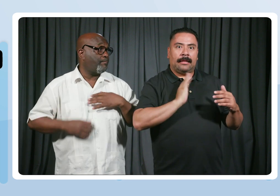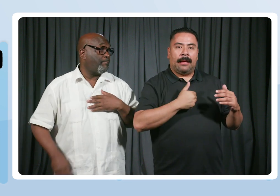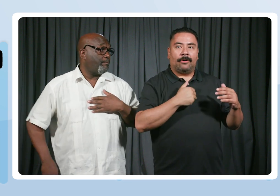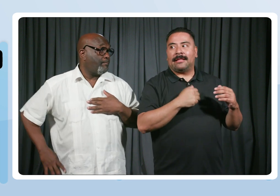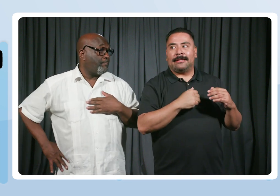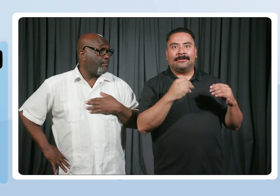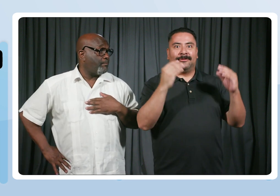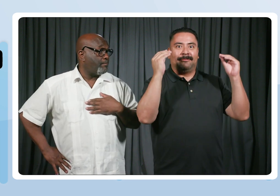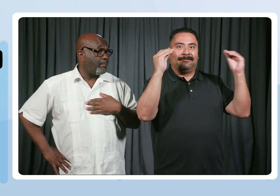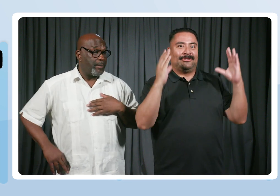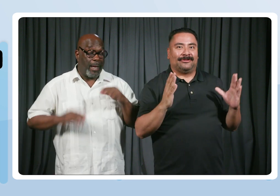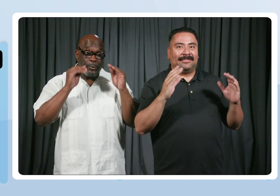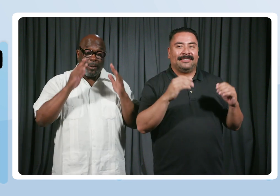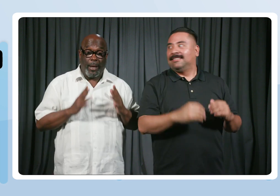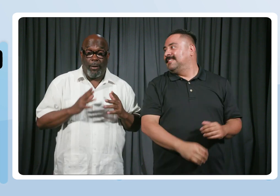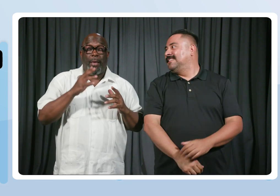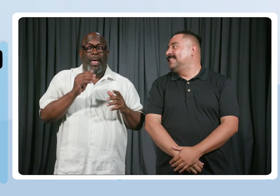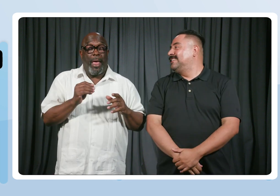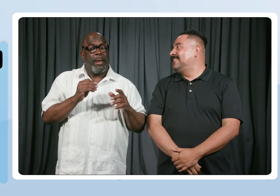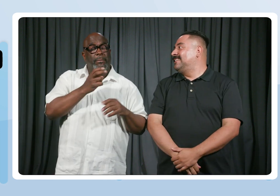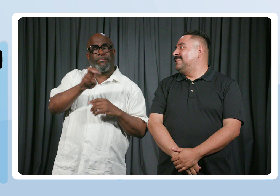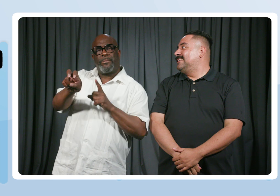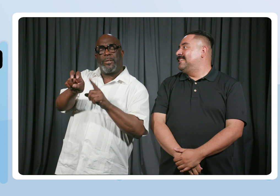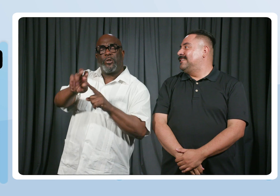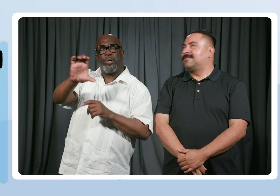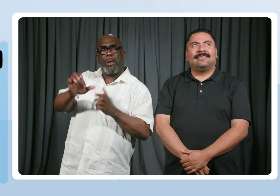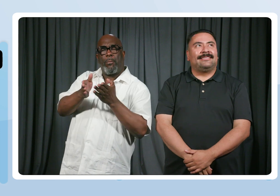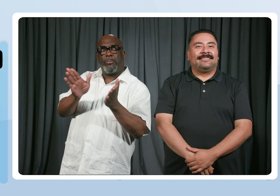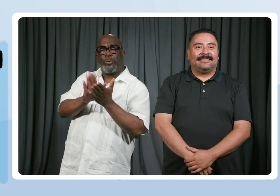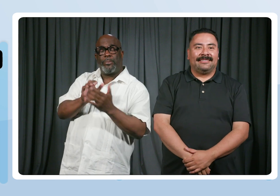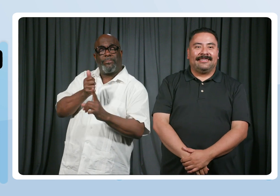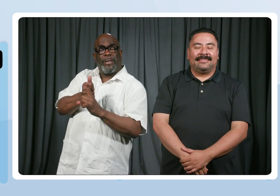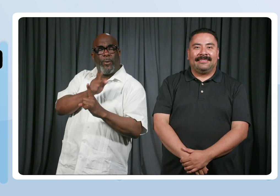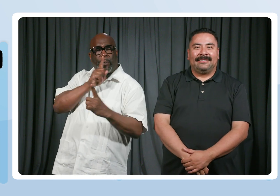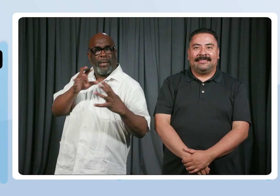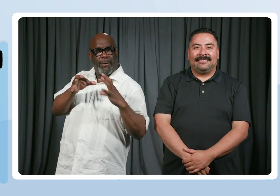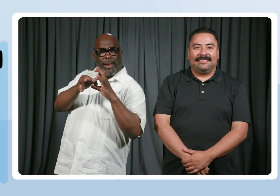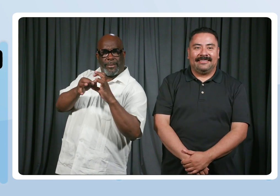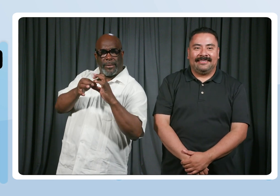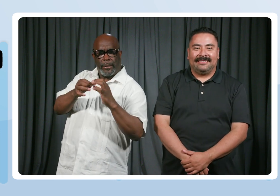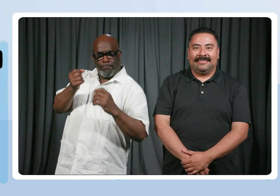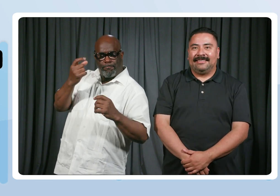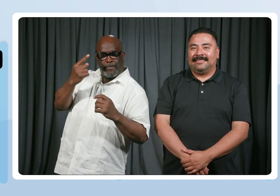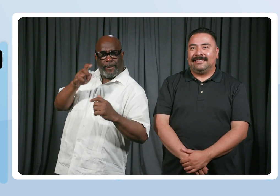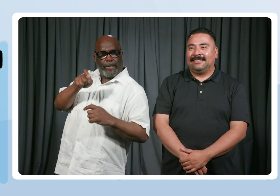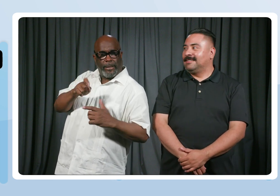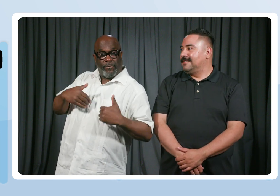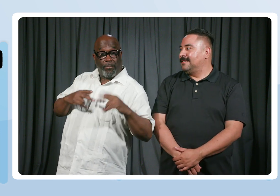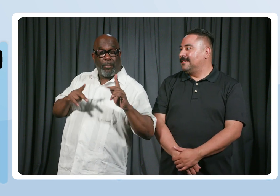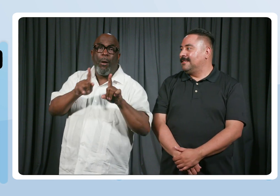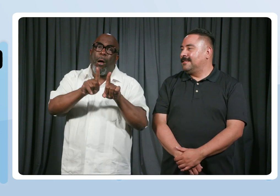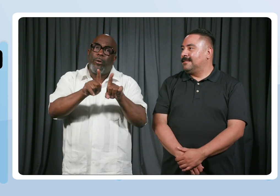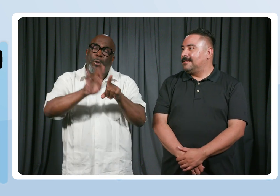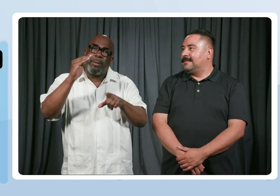he's also a parent, and he sends his kids to Chicago Public Schools, and so he's really connected to the needs of young people. But the mayor also